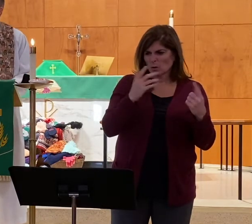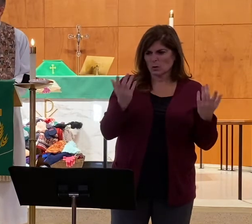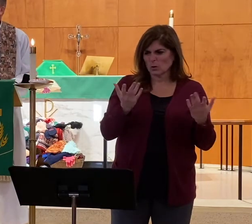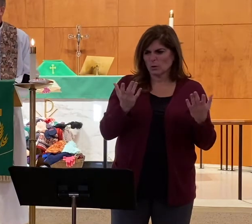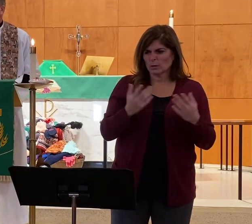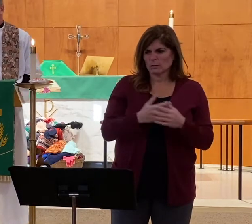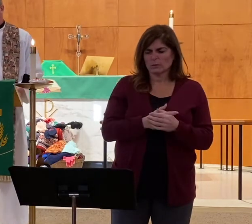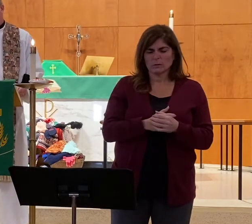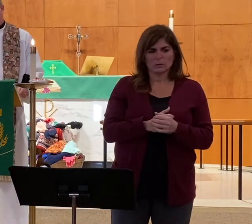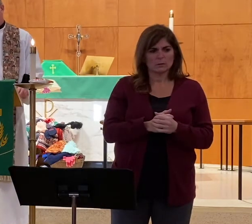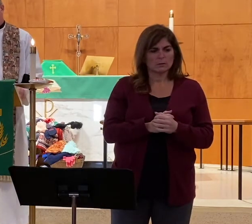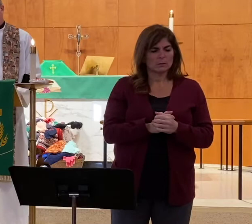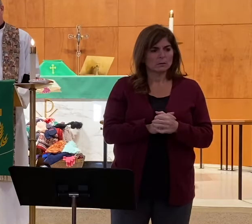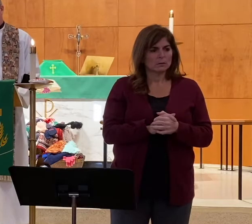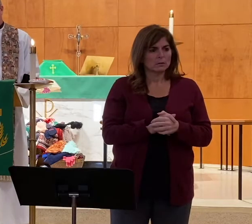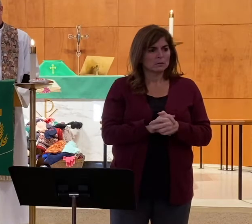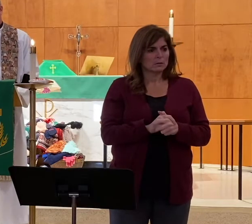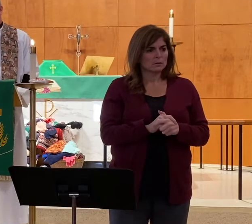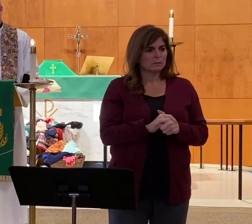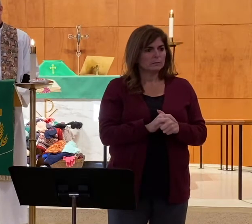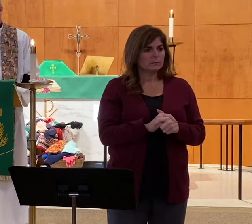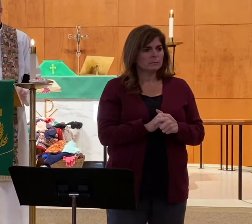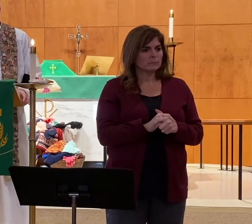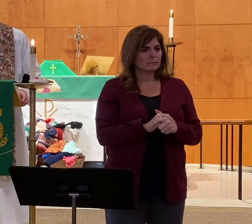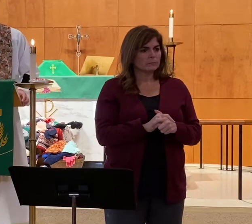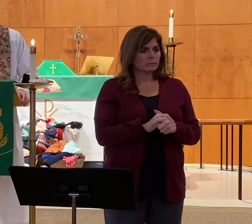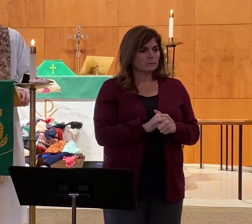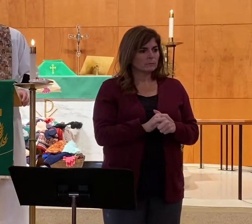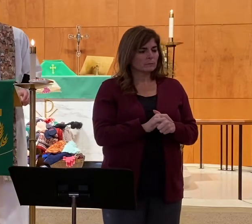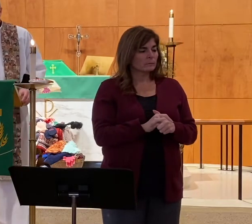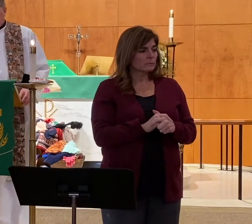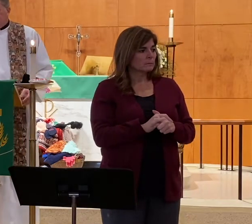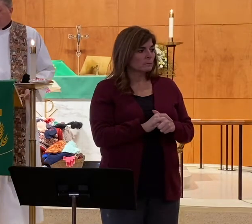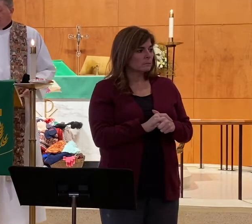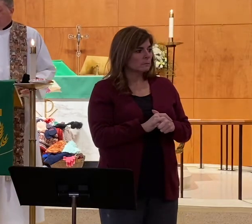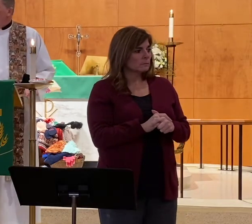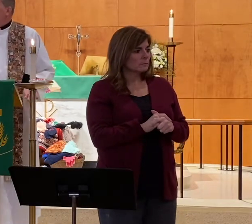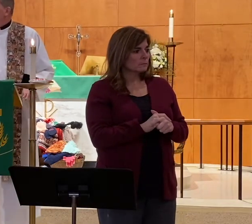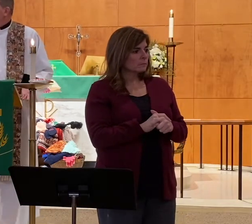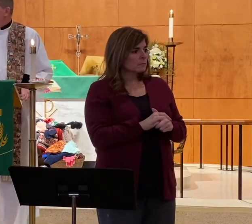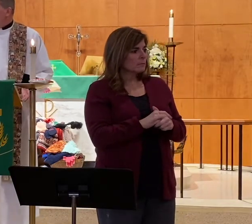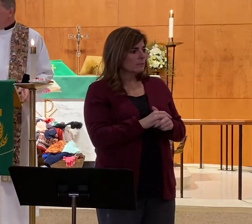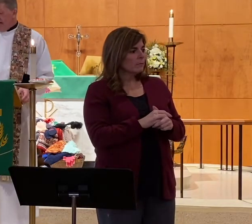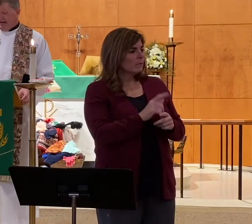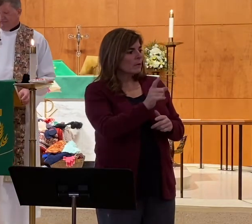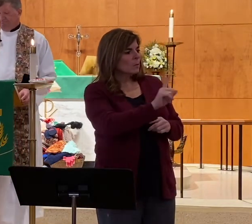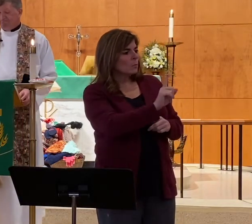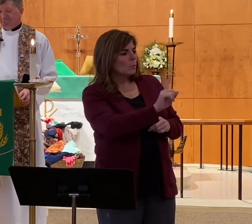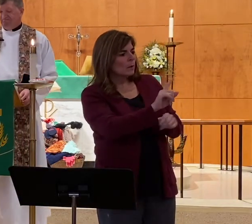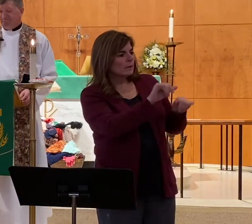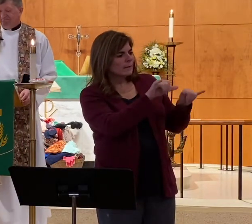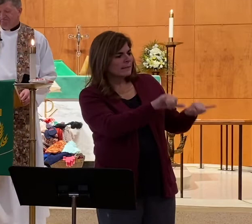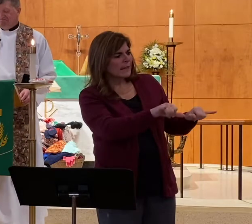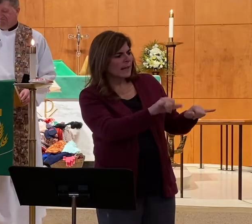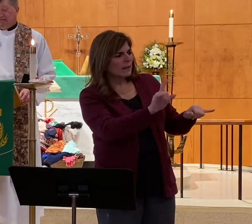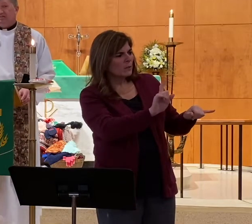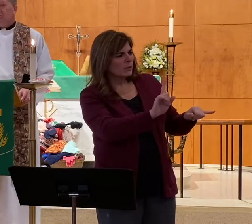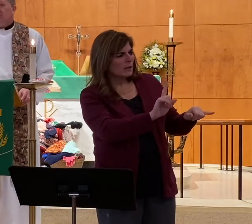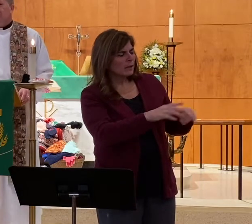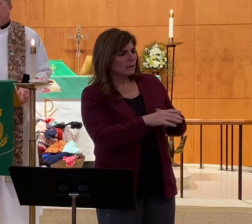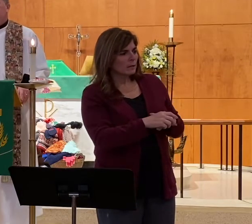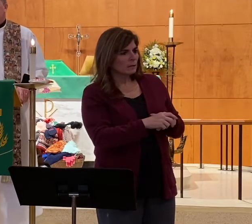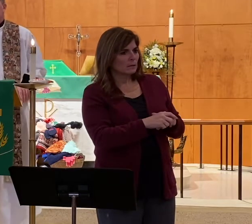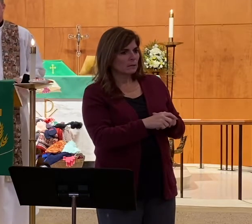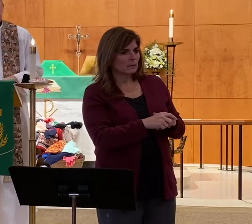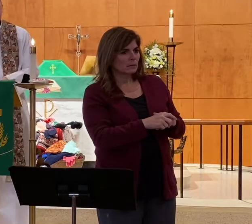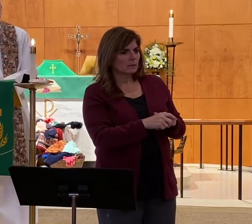are you looking for?" They replied by asking Jesus where he was staying. That's a